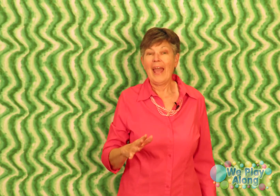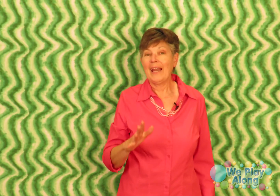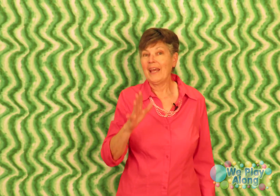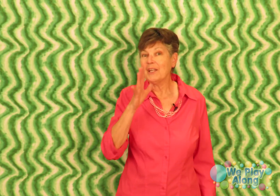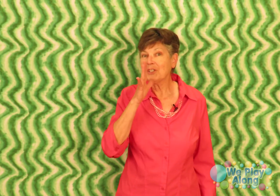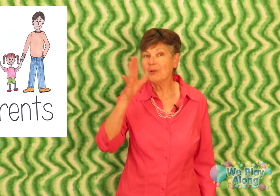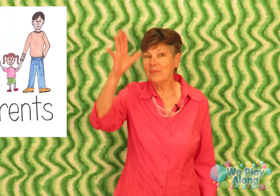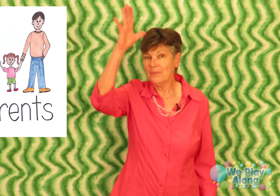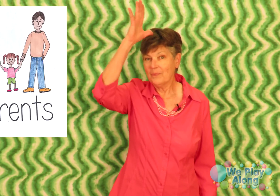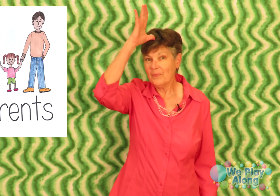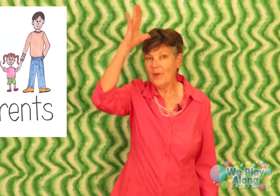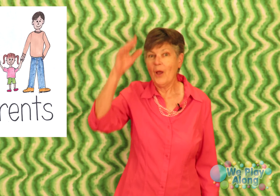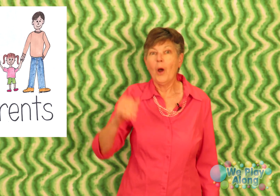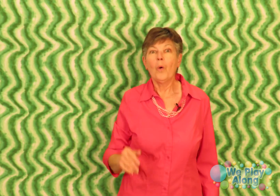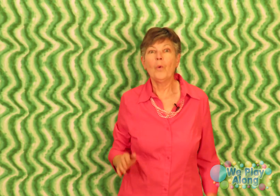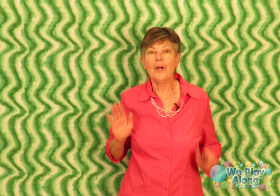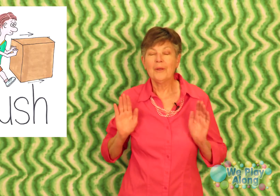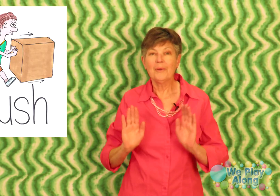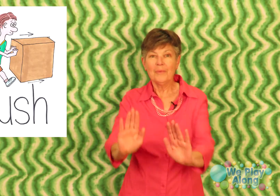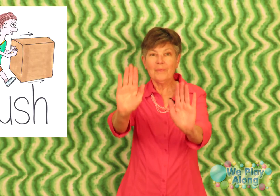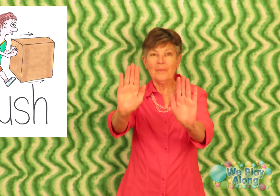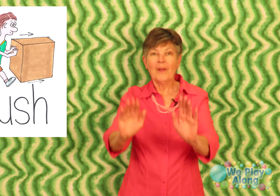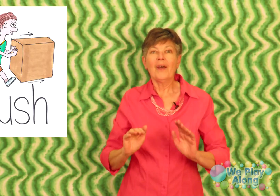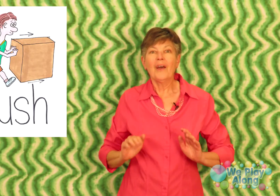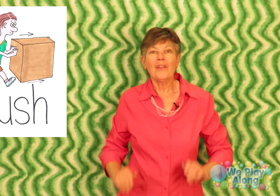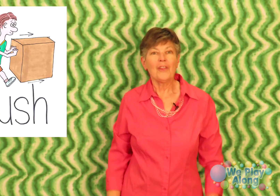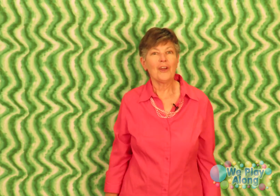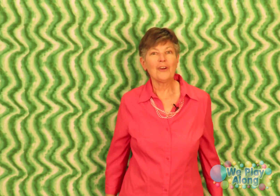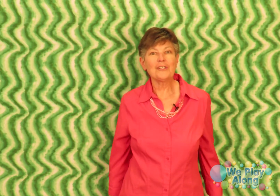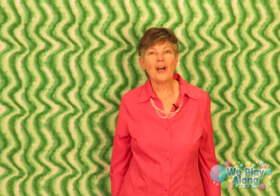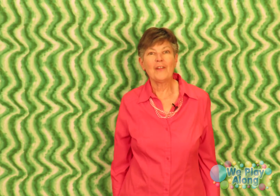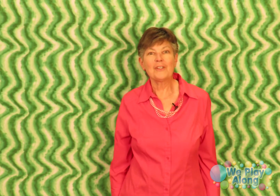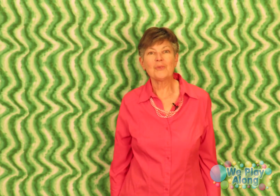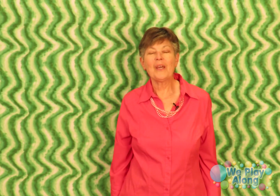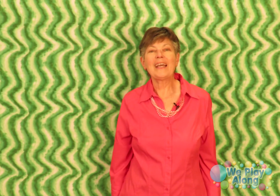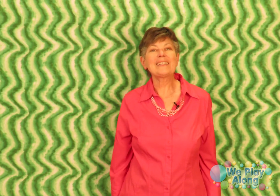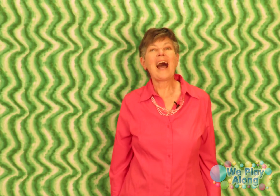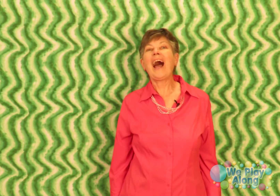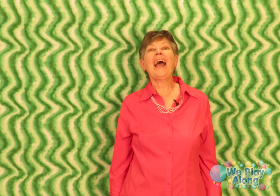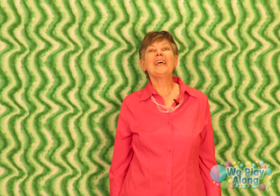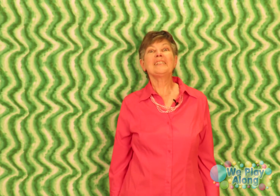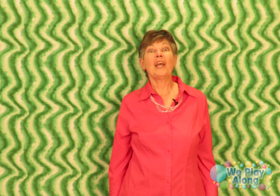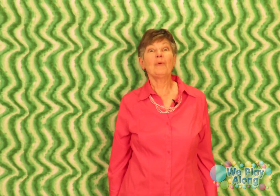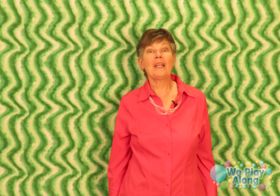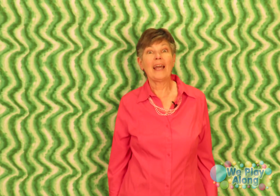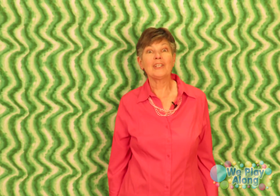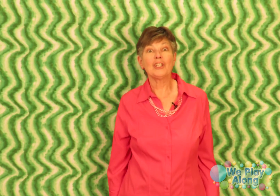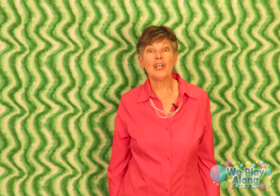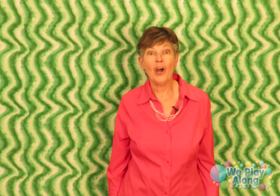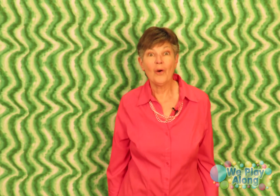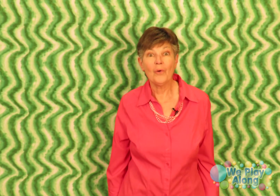and each would, the girls on the swing as high as they would like to go.